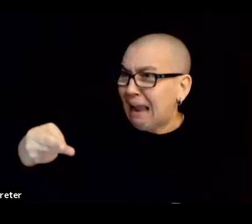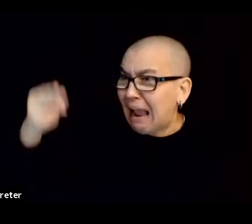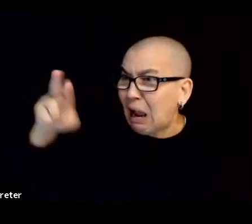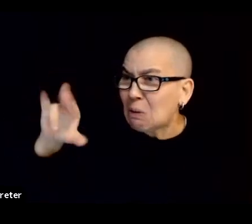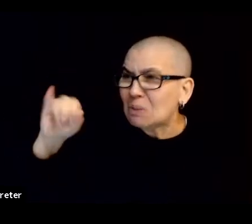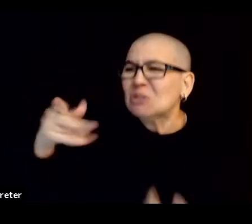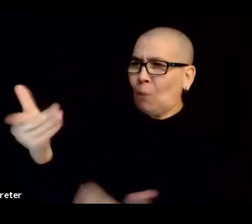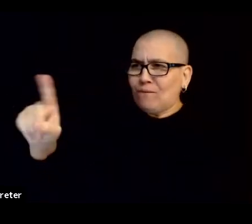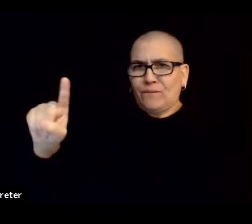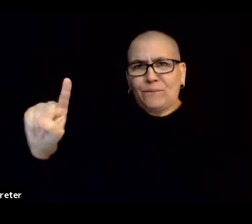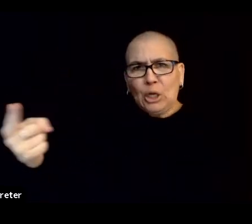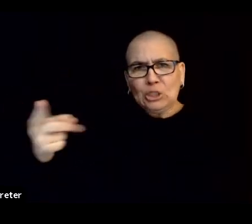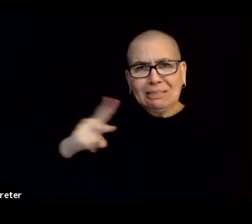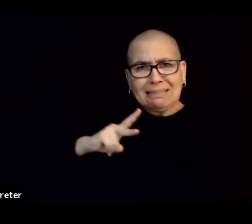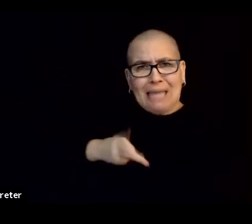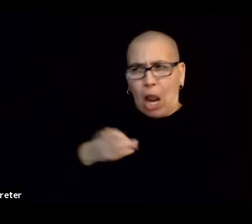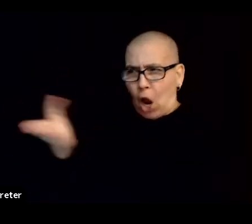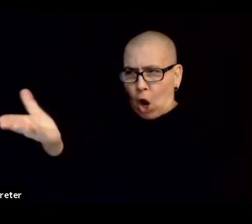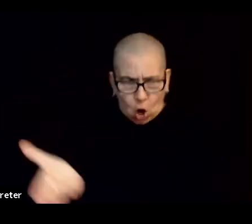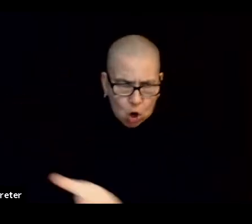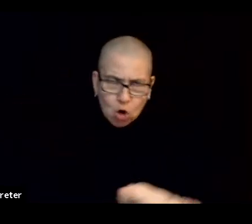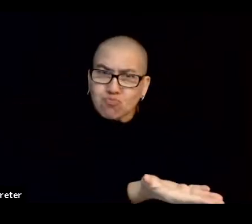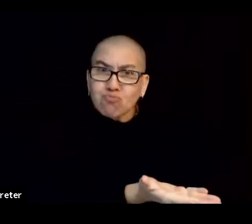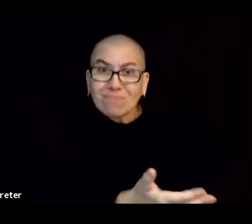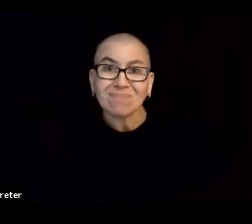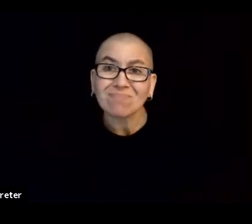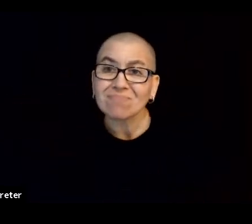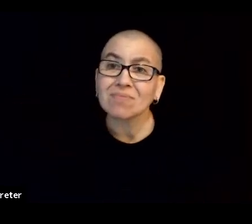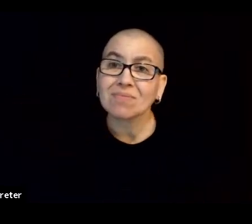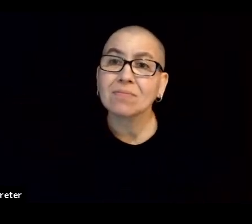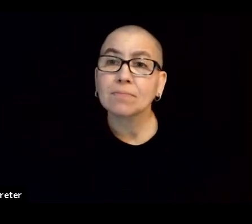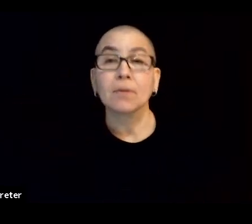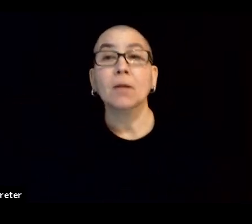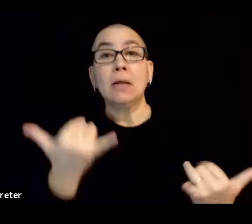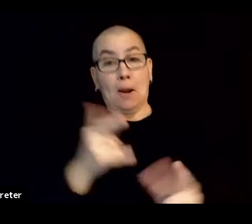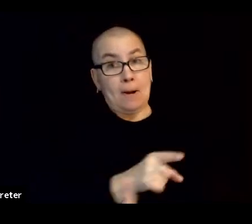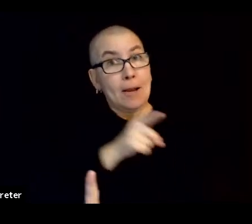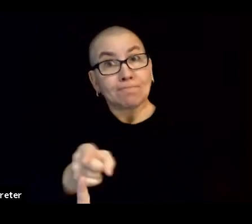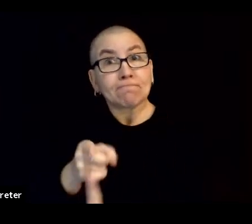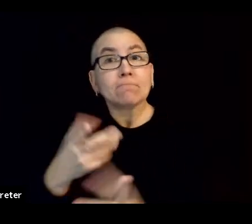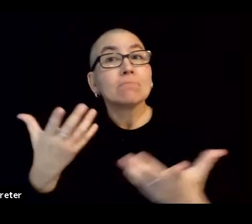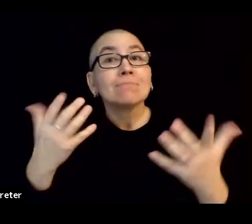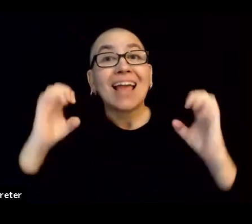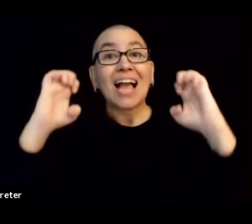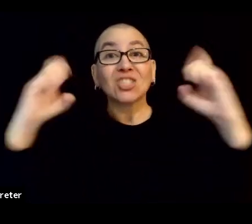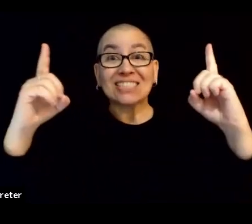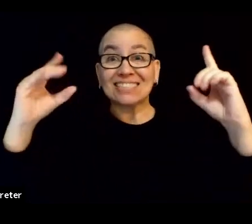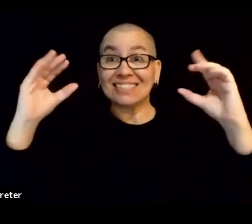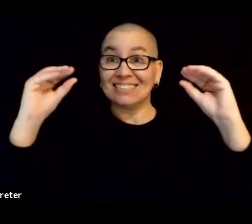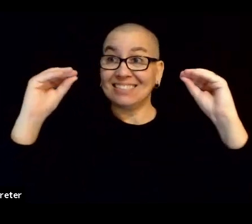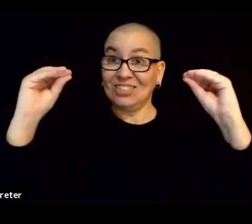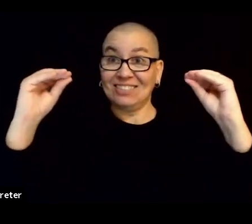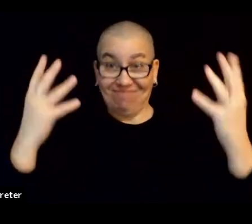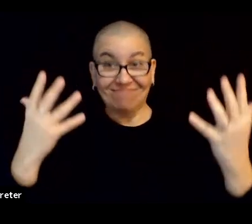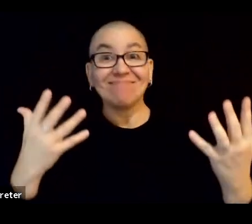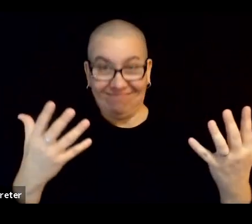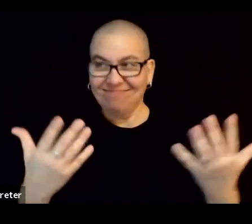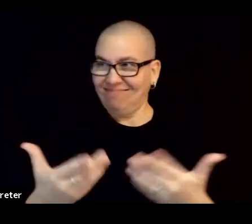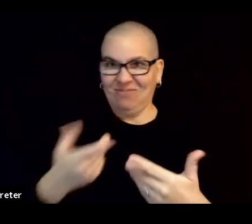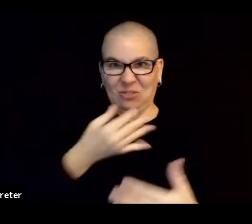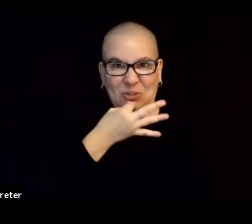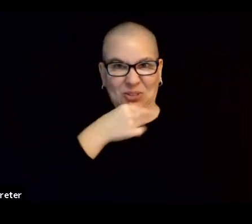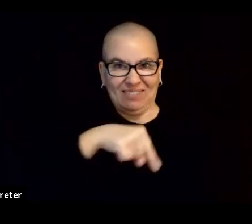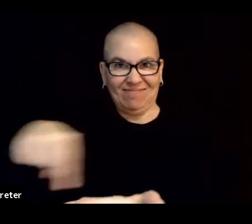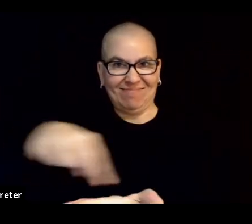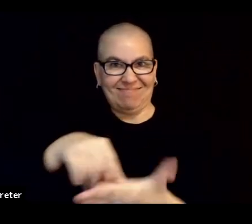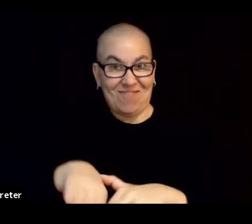as educators and child care providers, absolutely critical. As I've said, we get our children back in school. And you can't just send folks back if your teachers are sick and can't